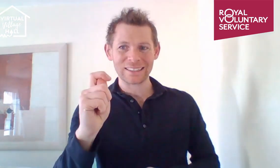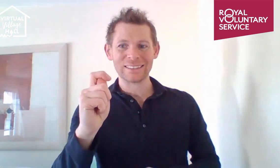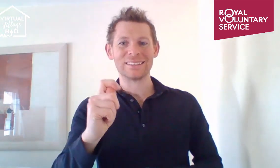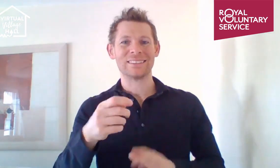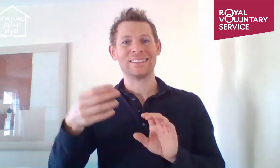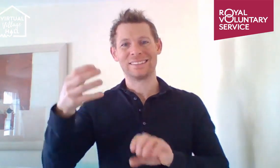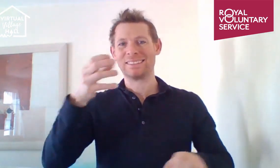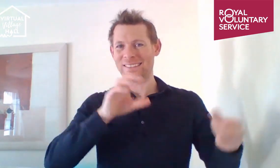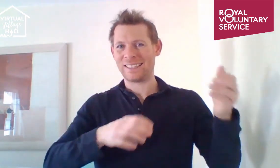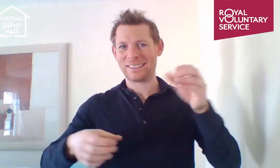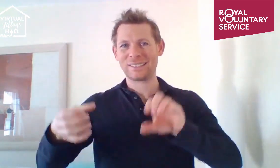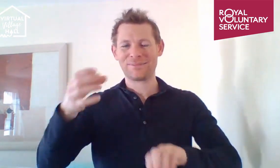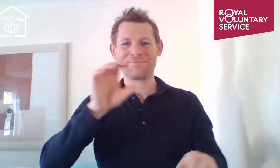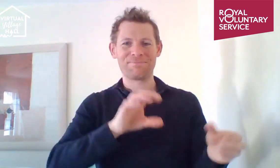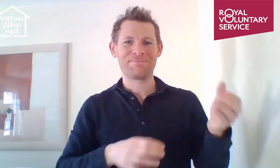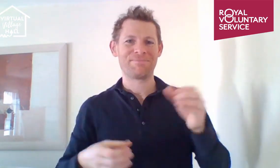And number 10 was science.